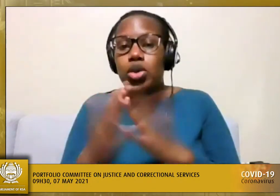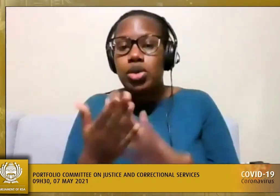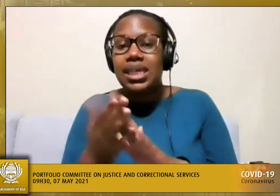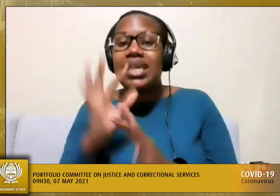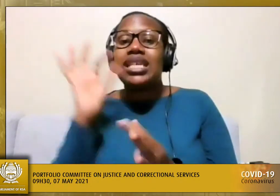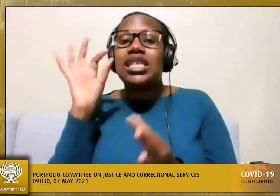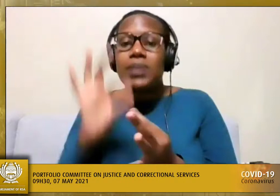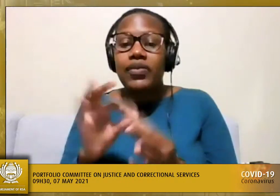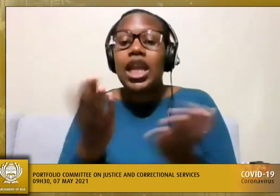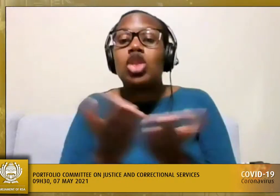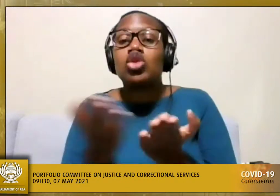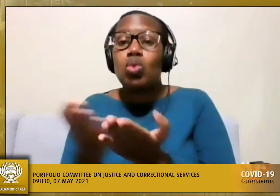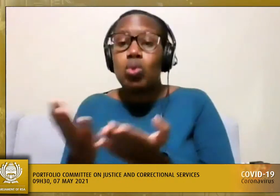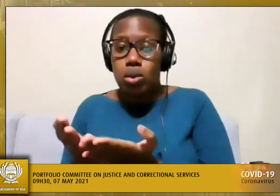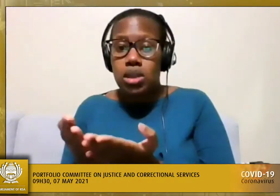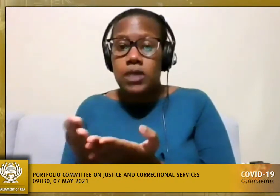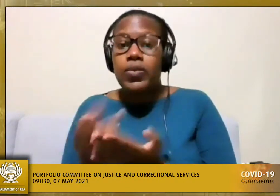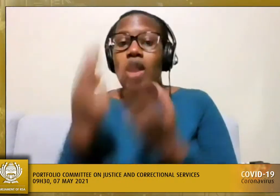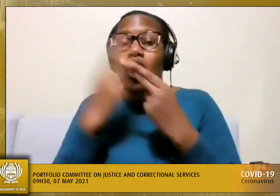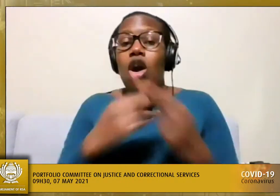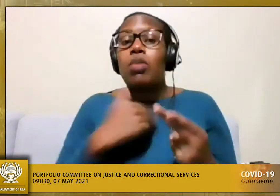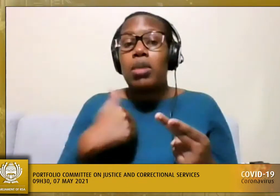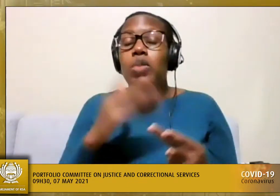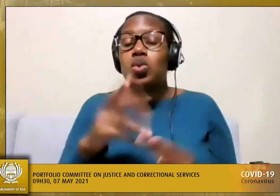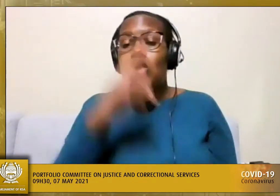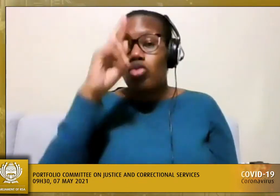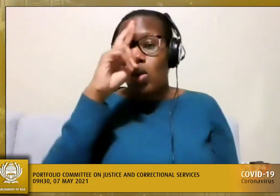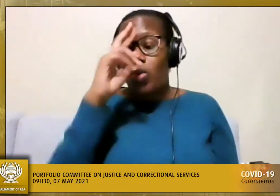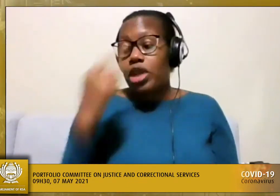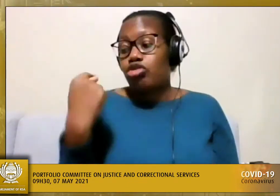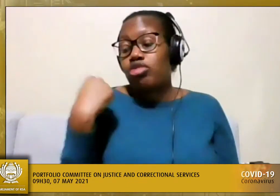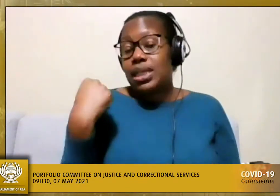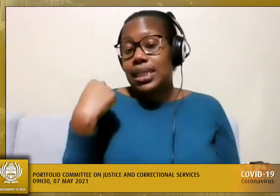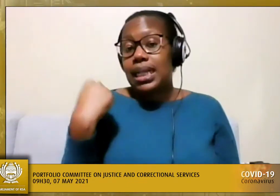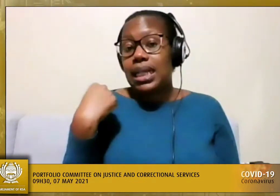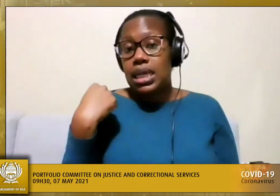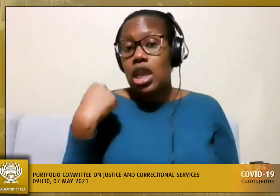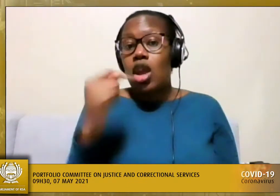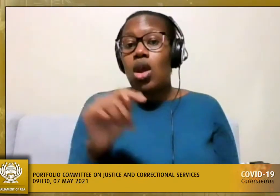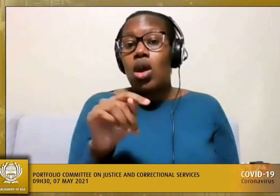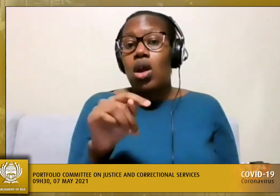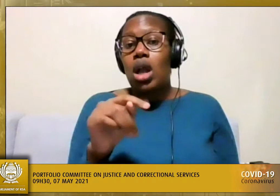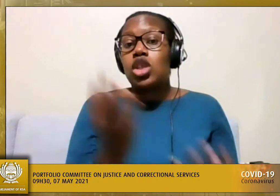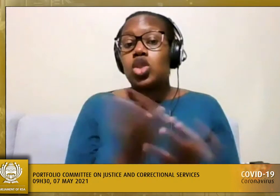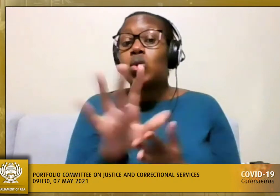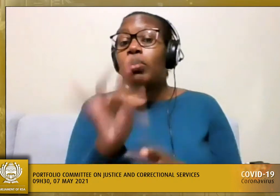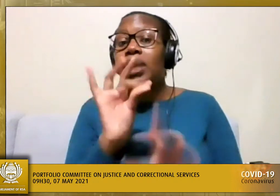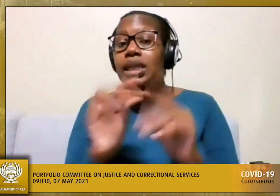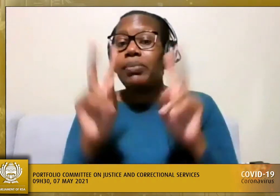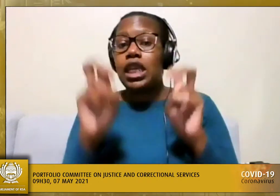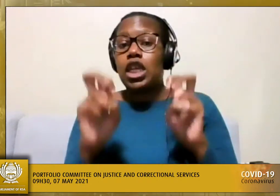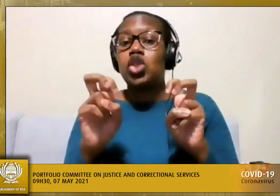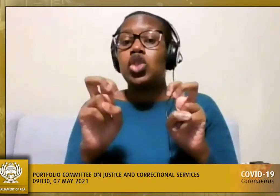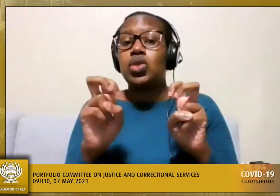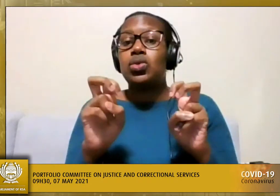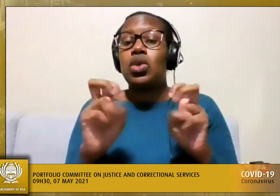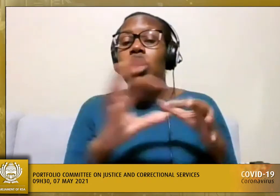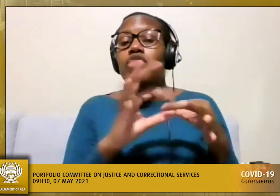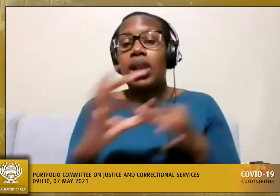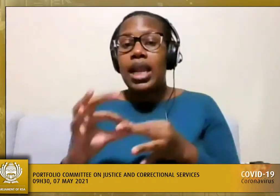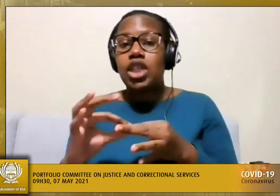at schools and honorable members will recall that recently we're picked up in the schools the issue specifically in relation